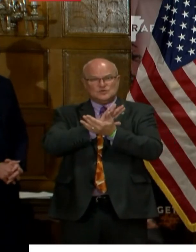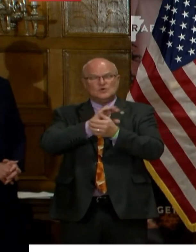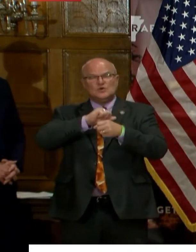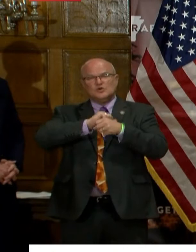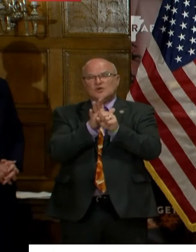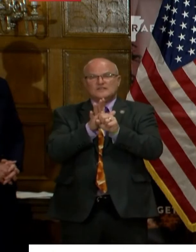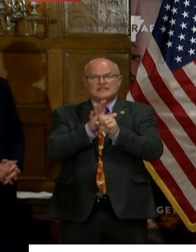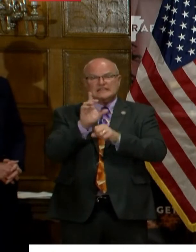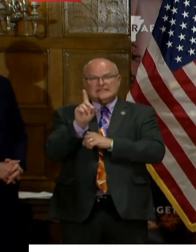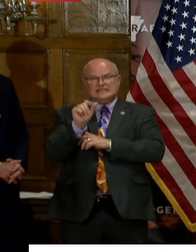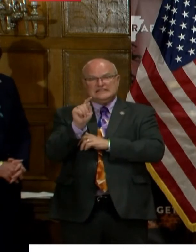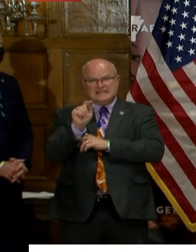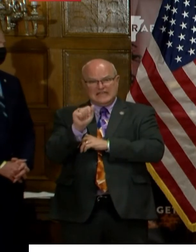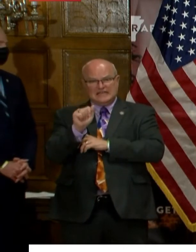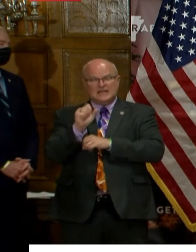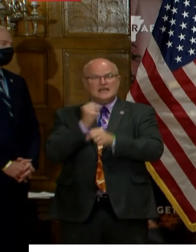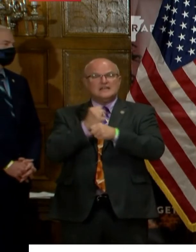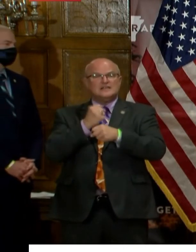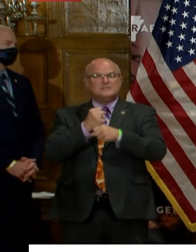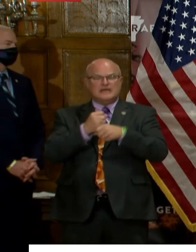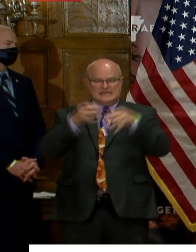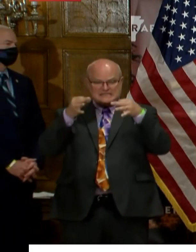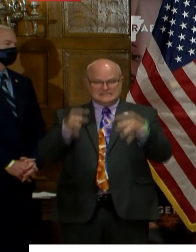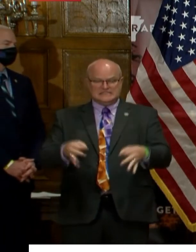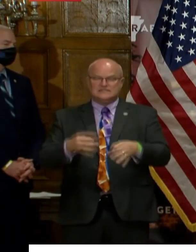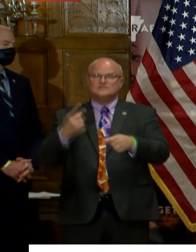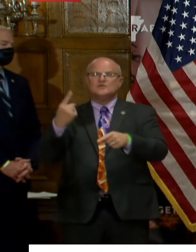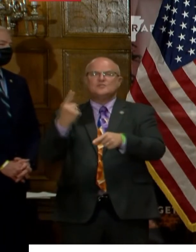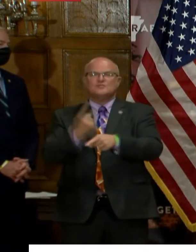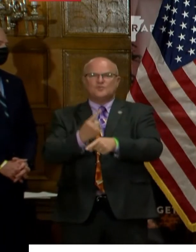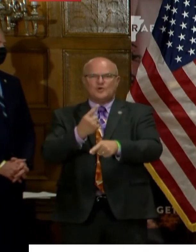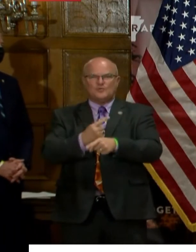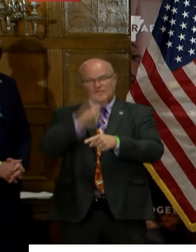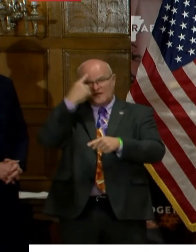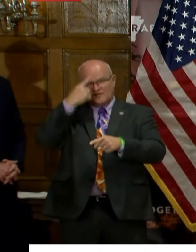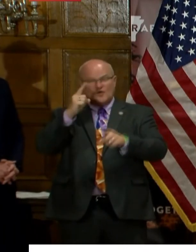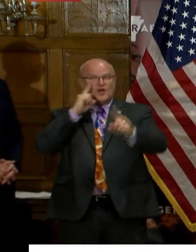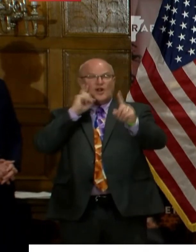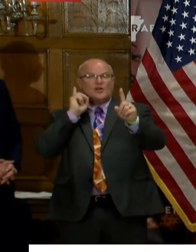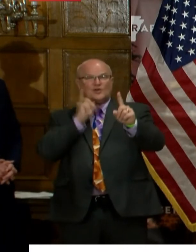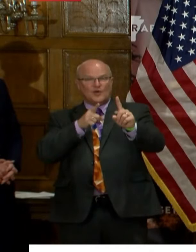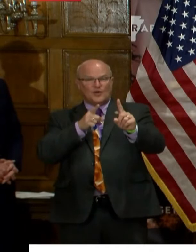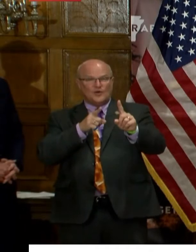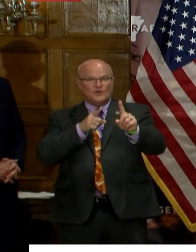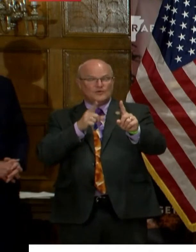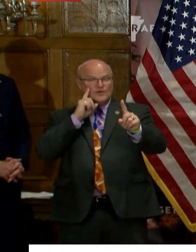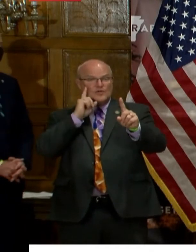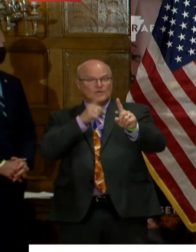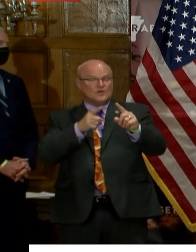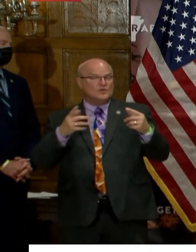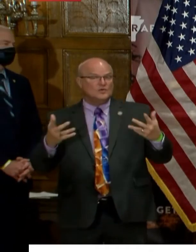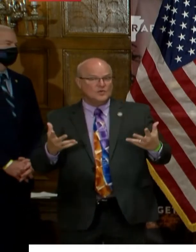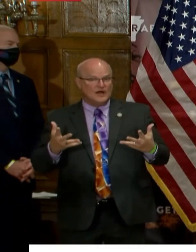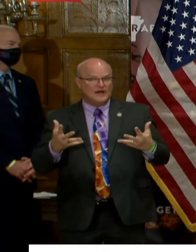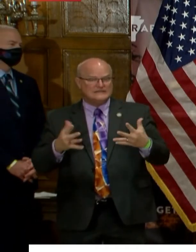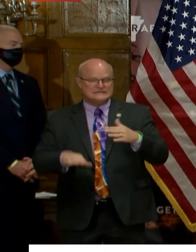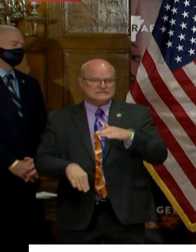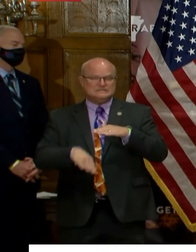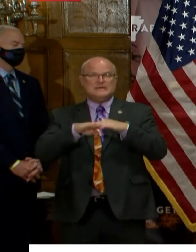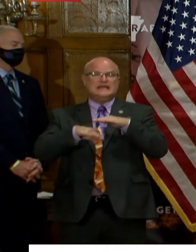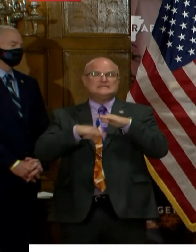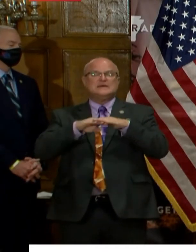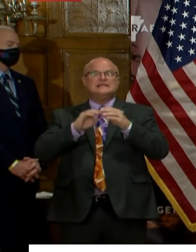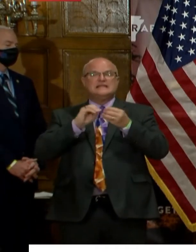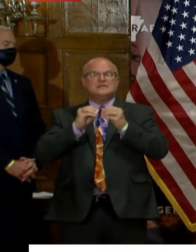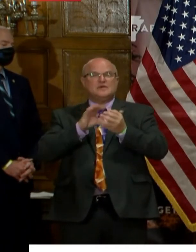data and making operational decisions that are appropriate for our collective goal. That collective goal is to maximize the